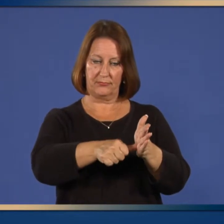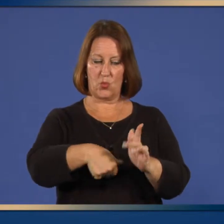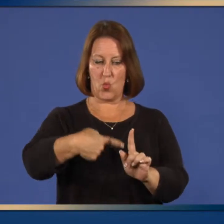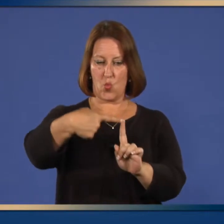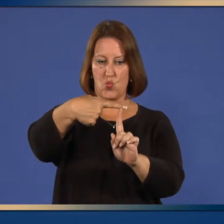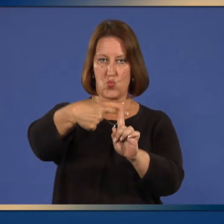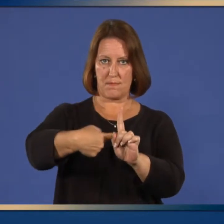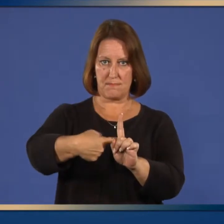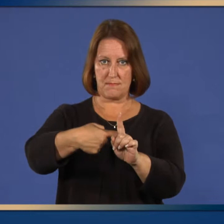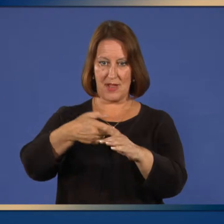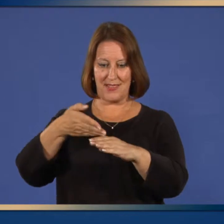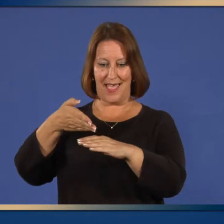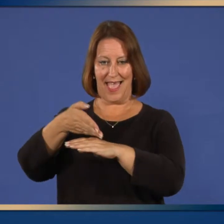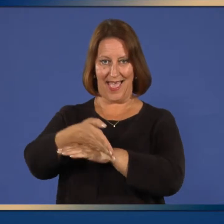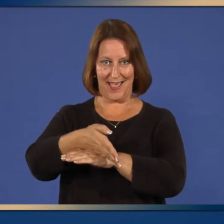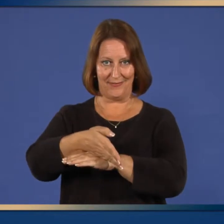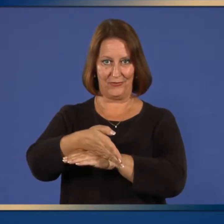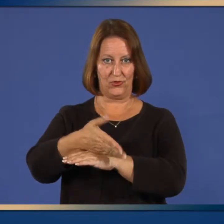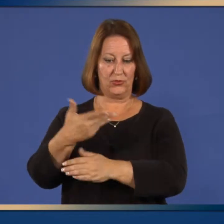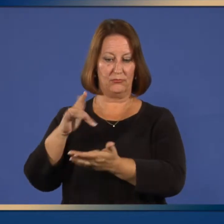vaccine.